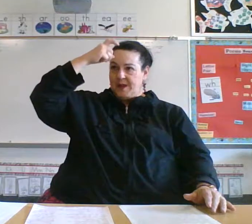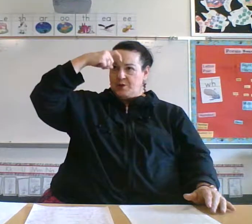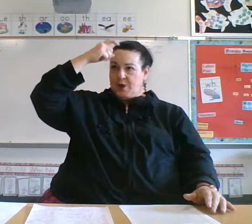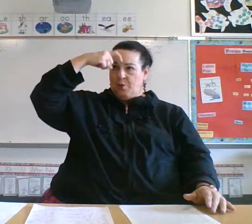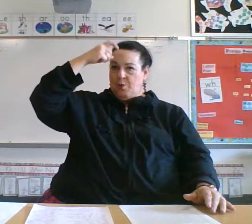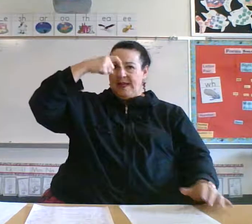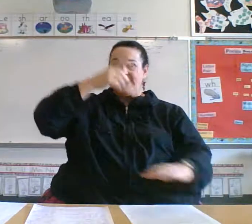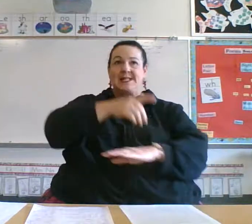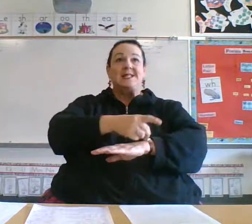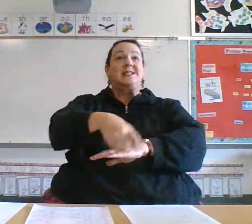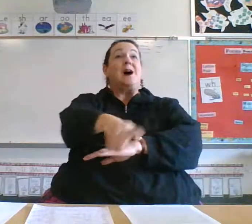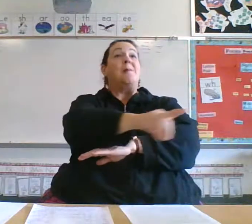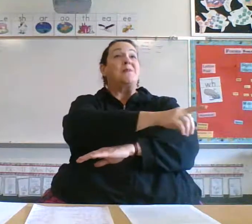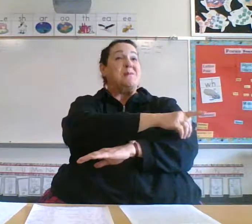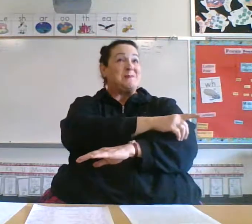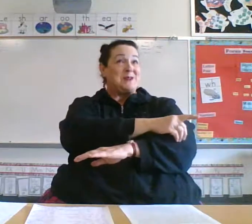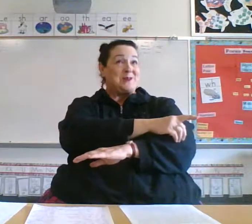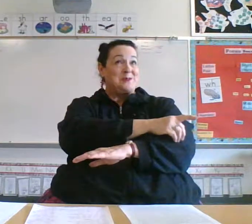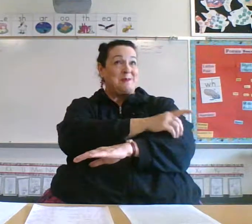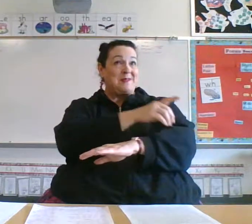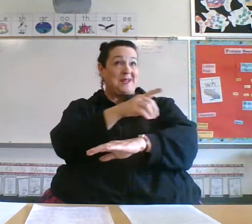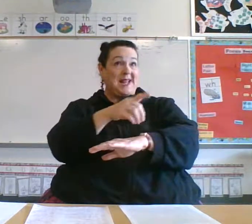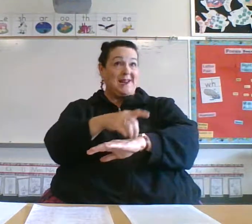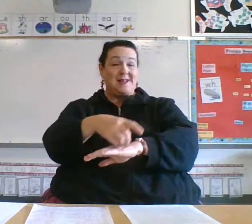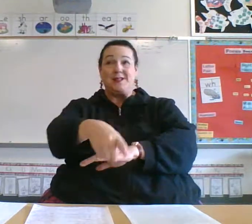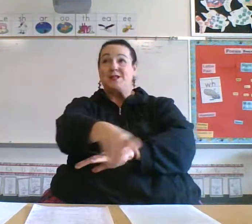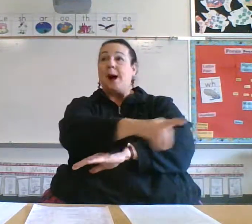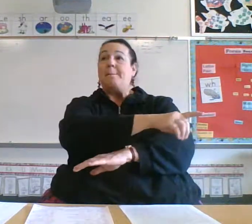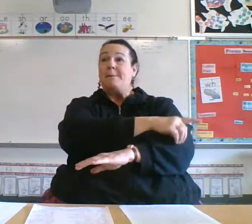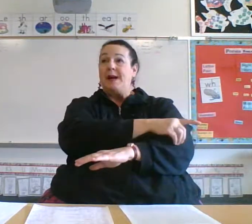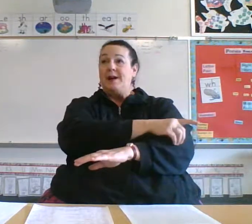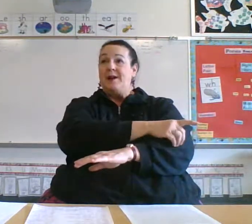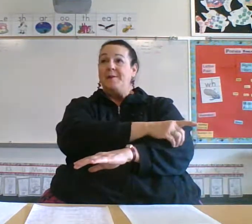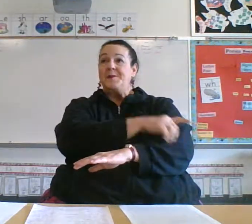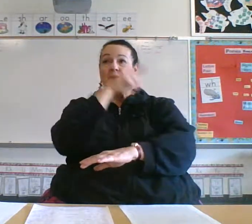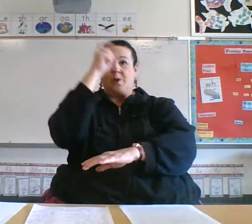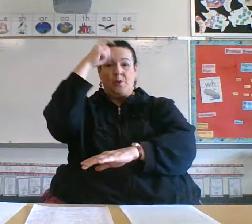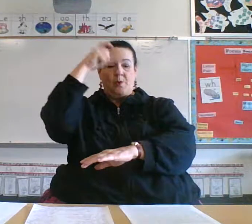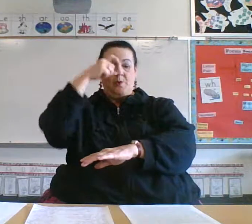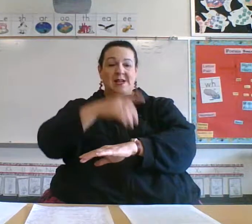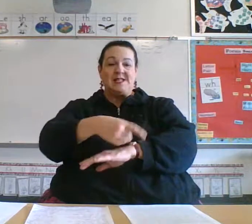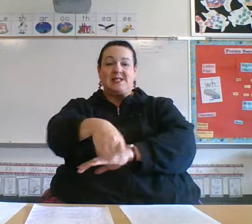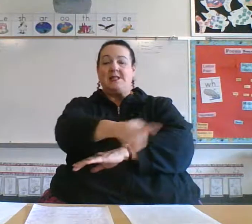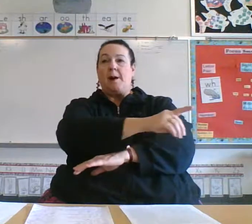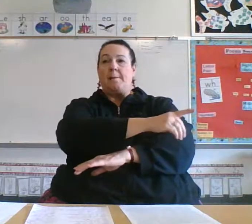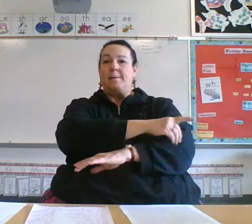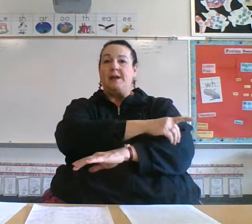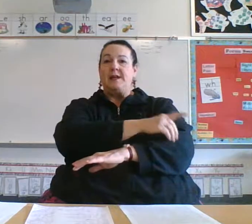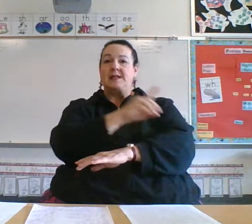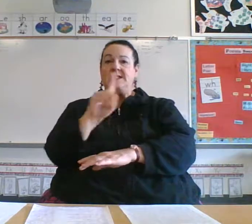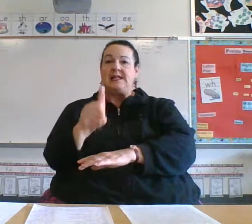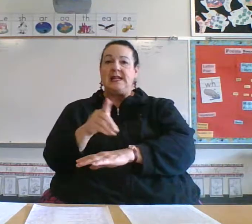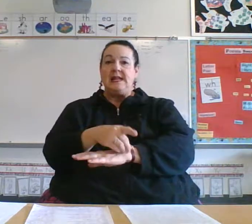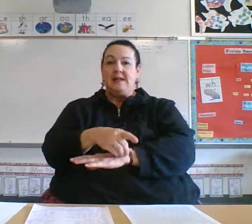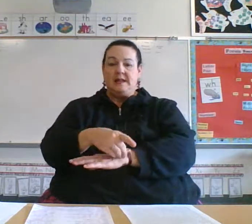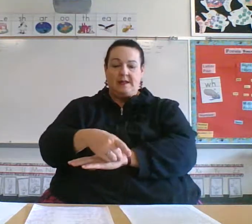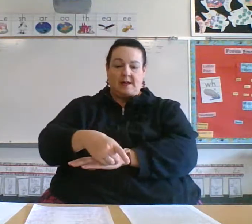So wisdom. Remember I told you about the land and the dumb? So wisdom is a D that comes